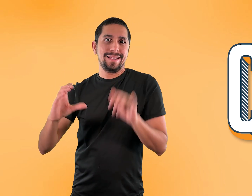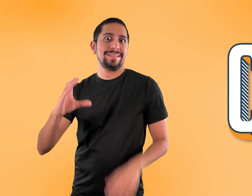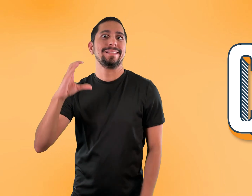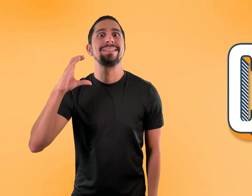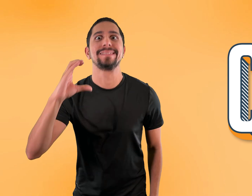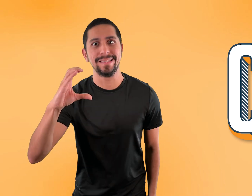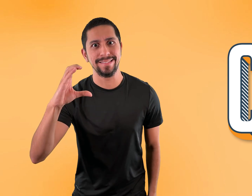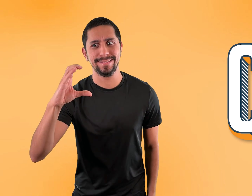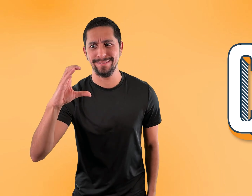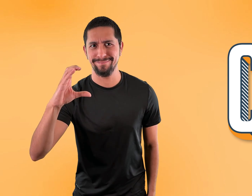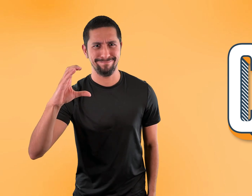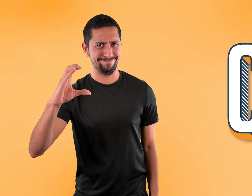C. C.